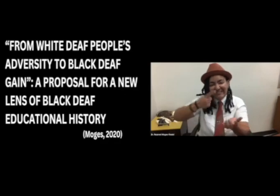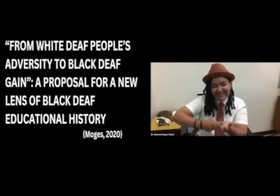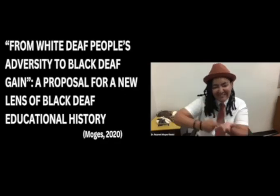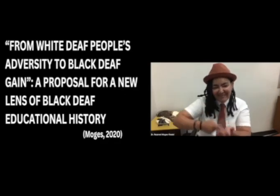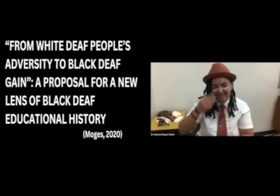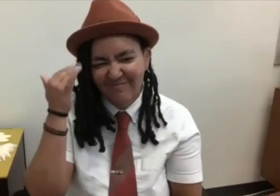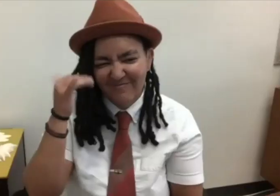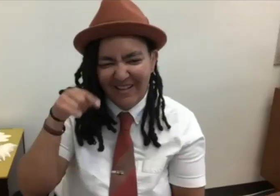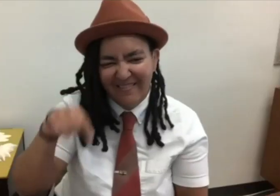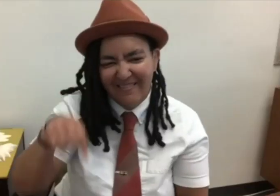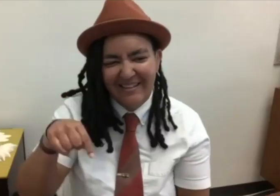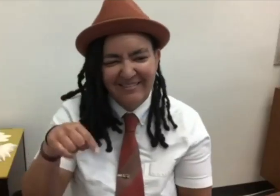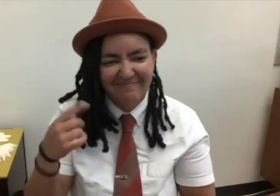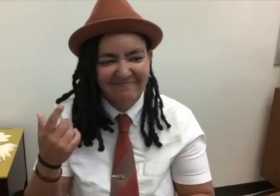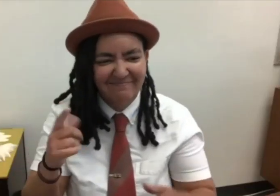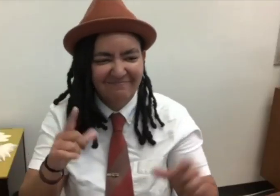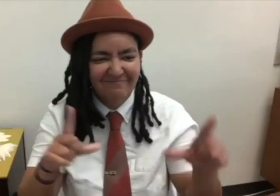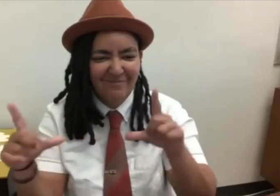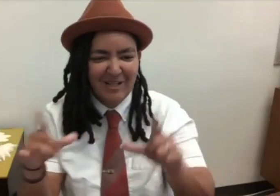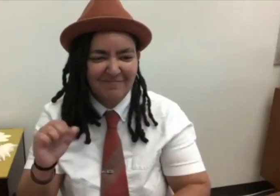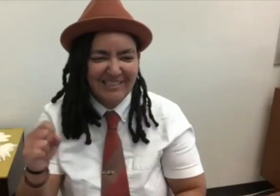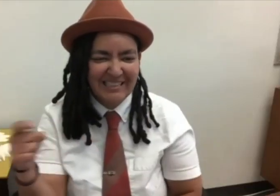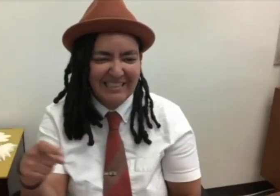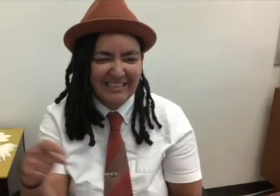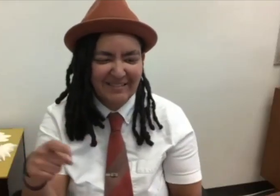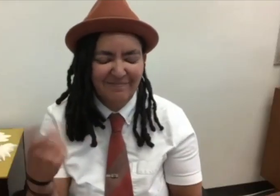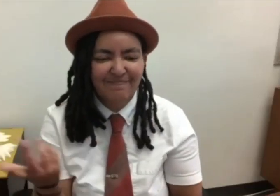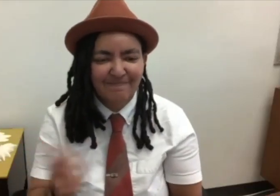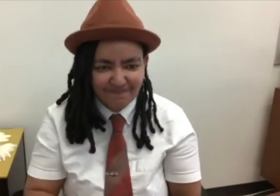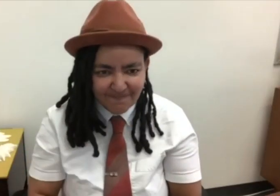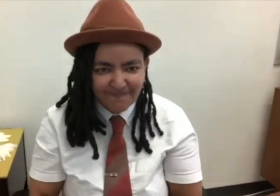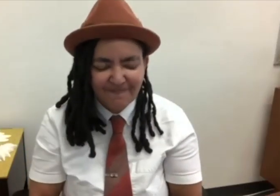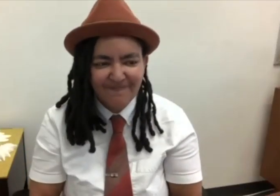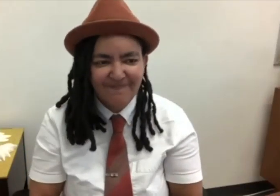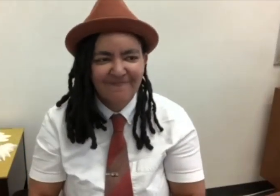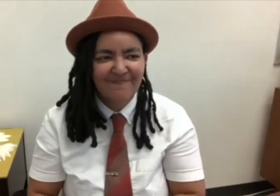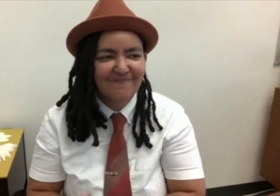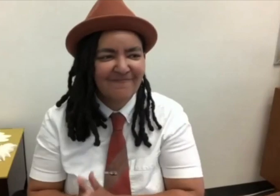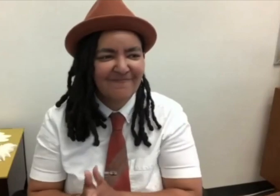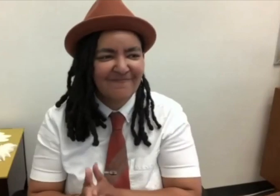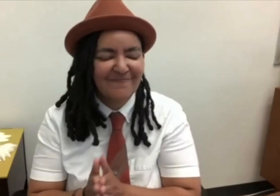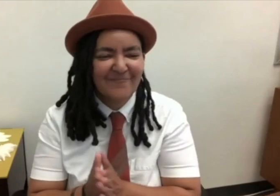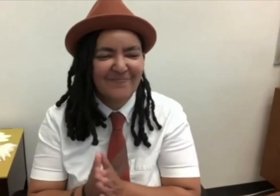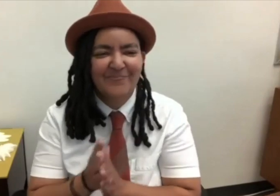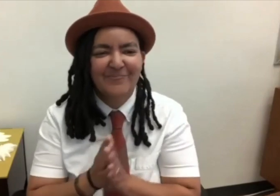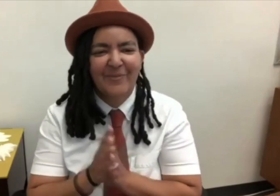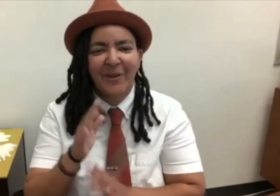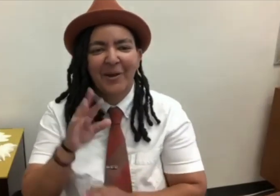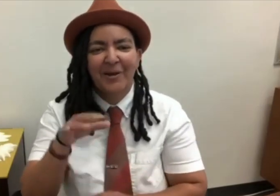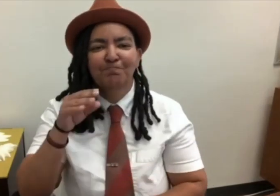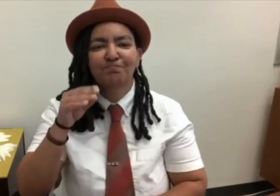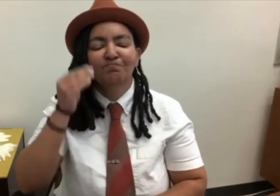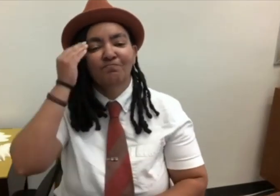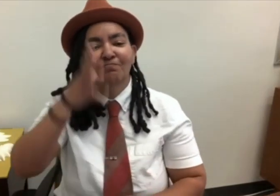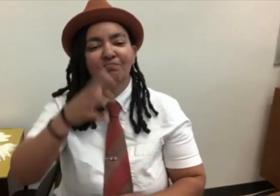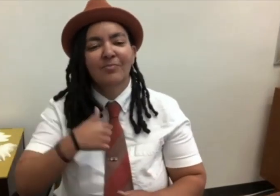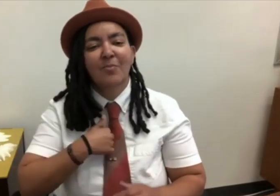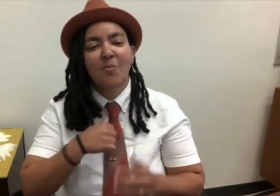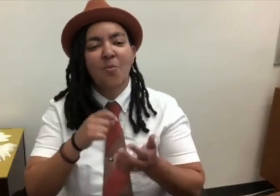Well, I'm really thrilled to be here with this panel and to discuss this issue, and it's a much needed frame.